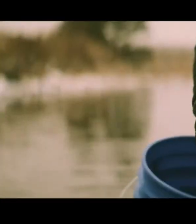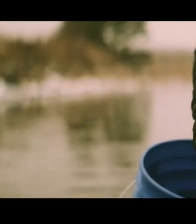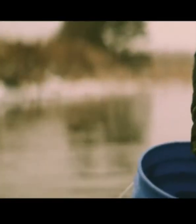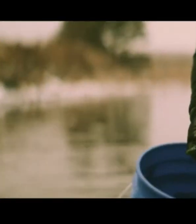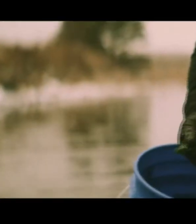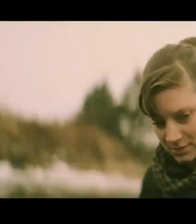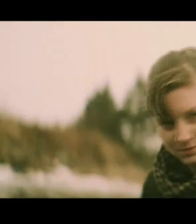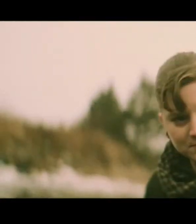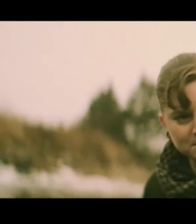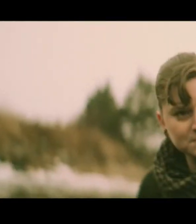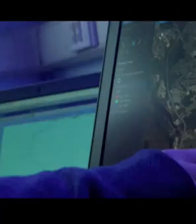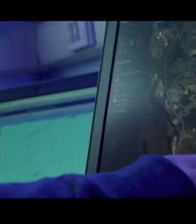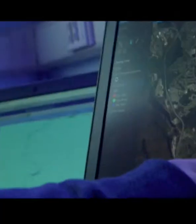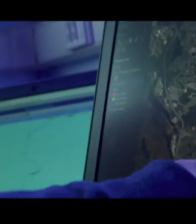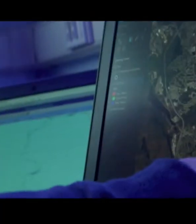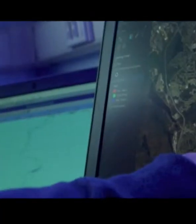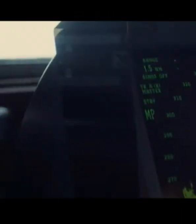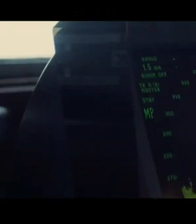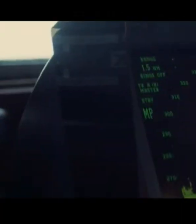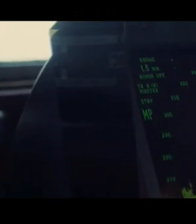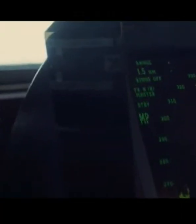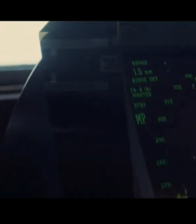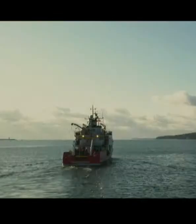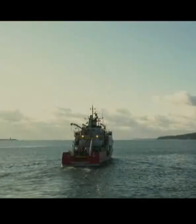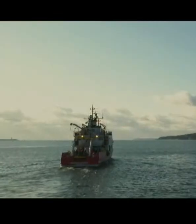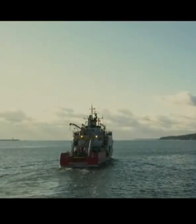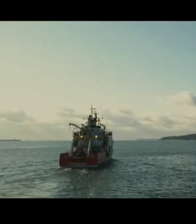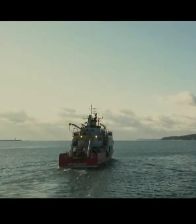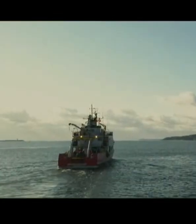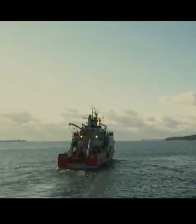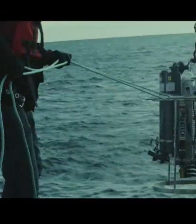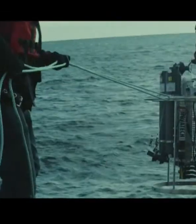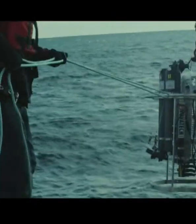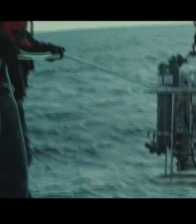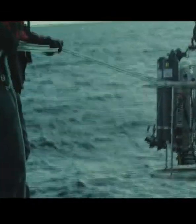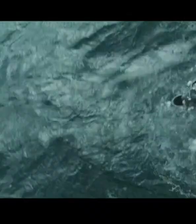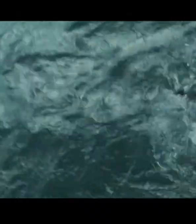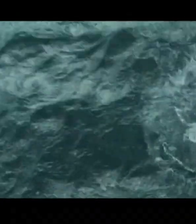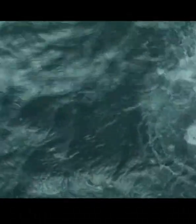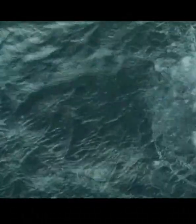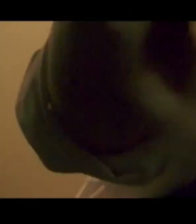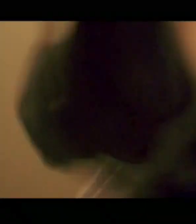and reimagine it. We can explore its depths,